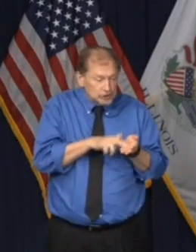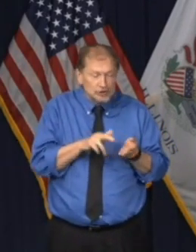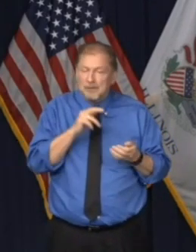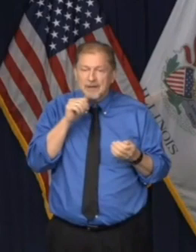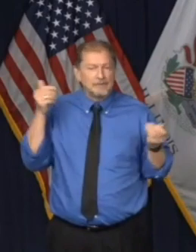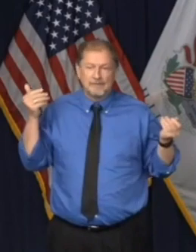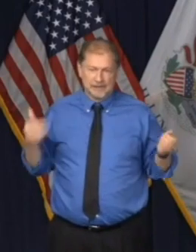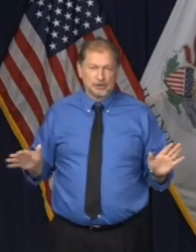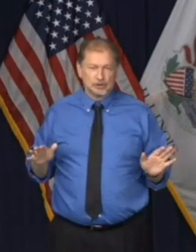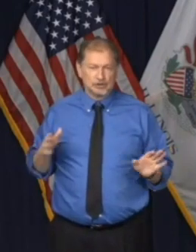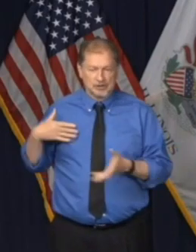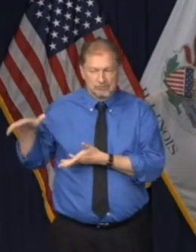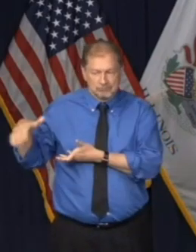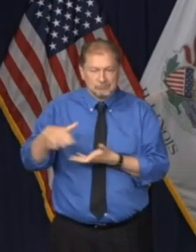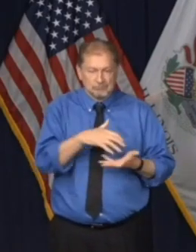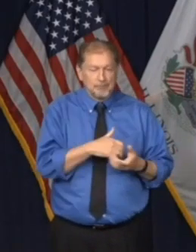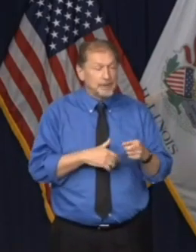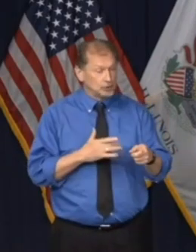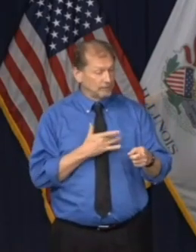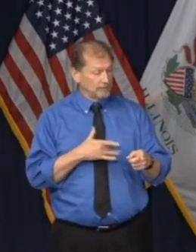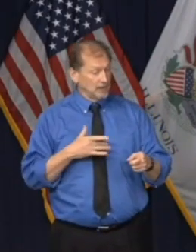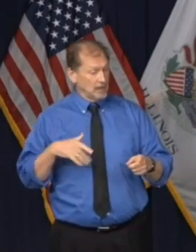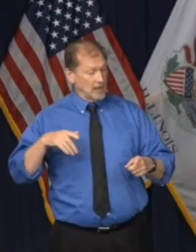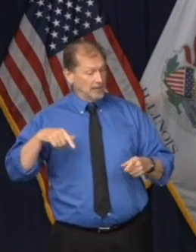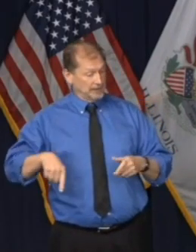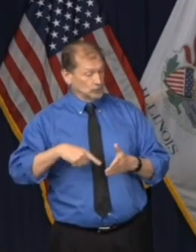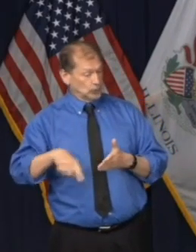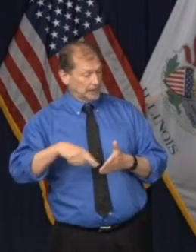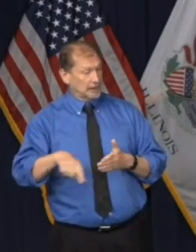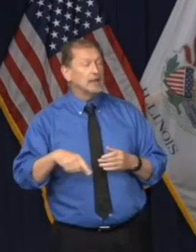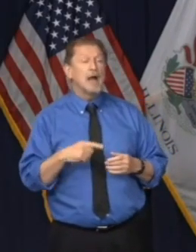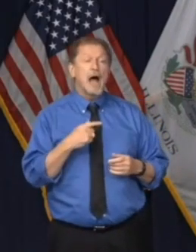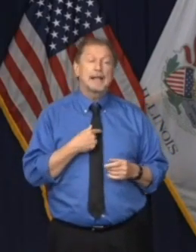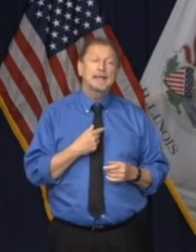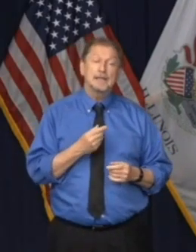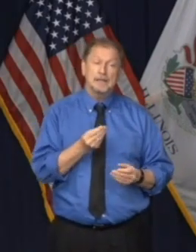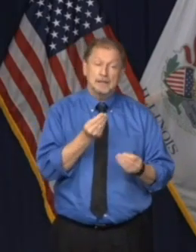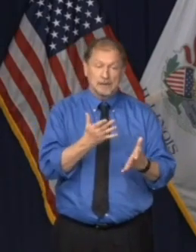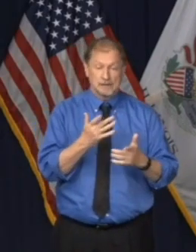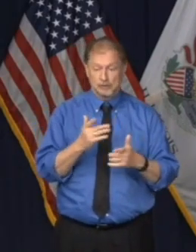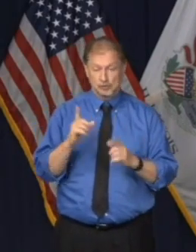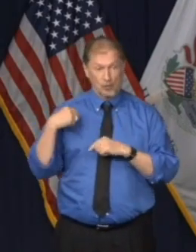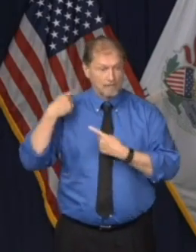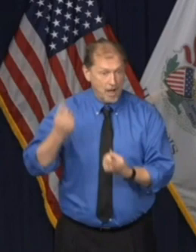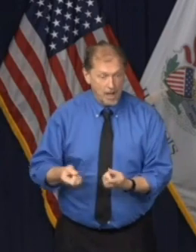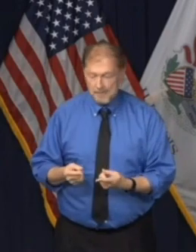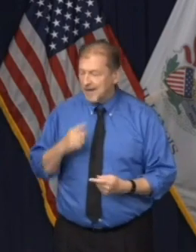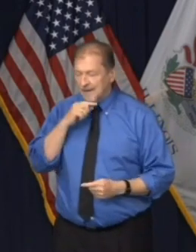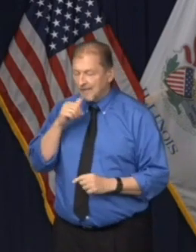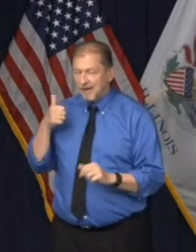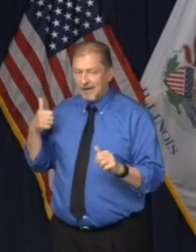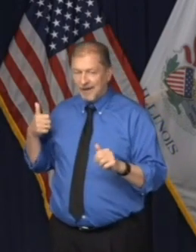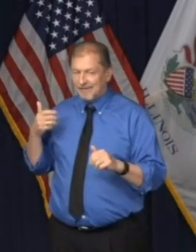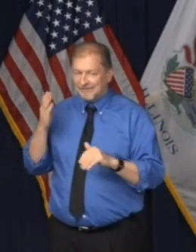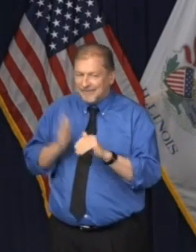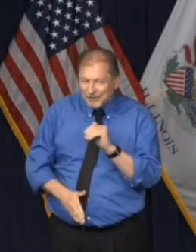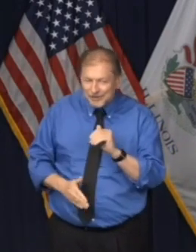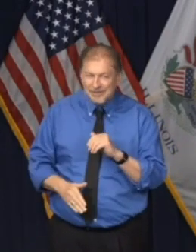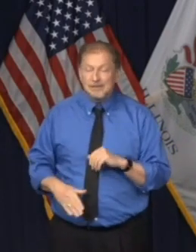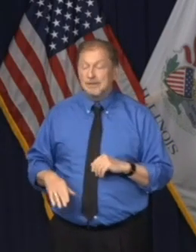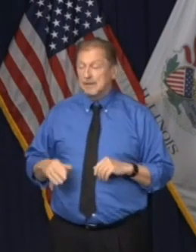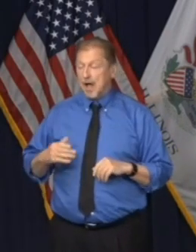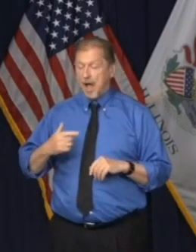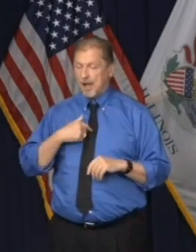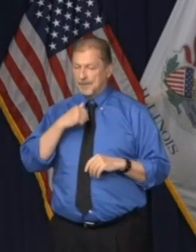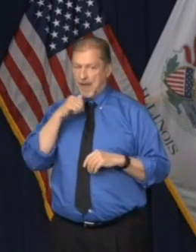But I know we've been. Do you expect this week to have something on that? Sure, I can give you what's out there. I'm not conducting the trials myself. I know that many of